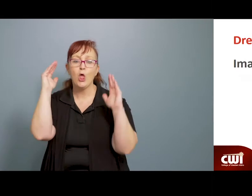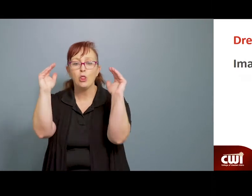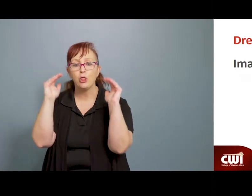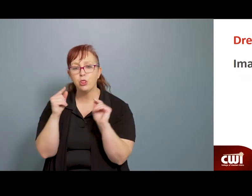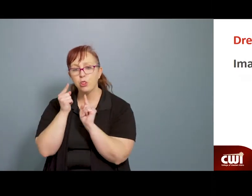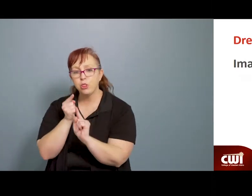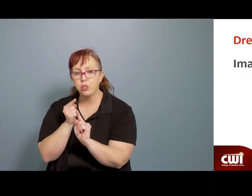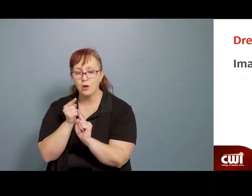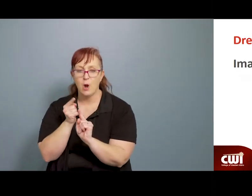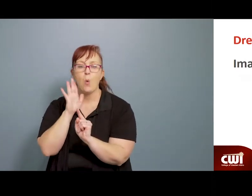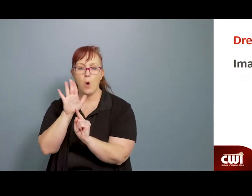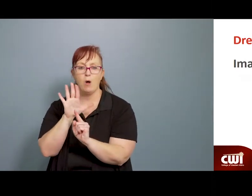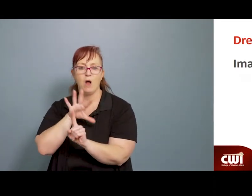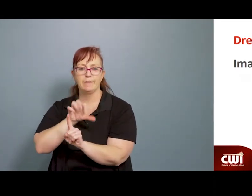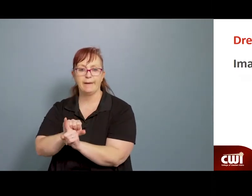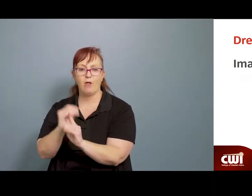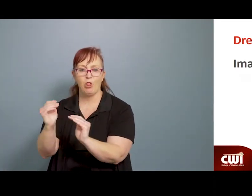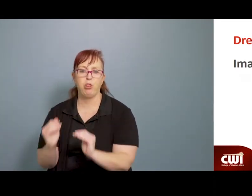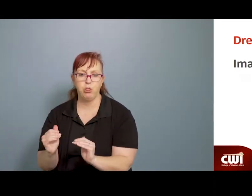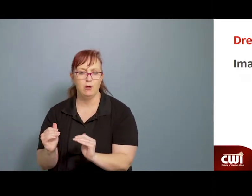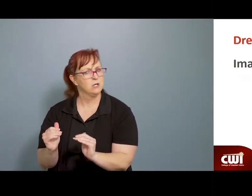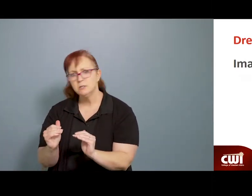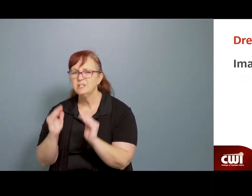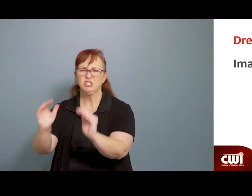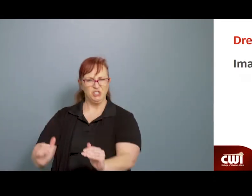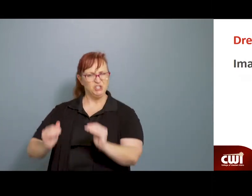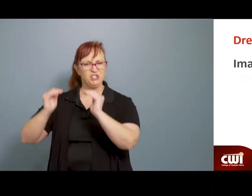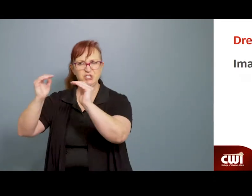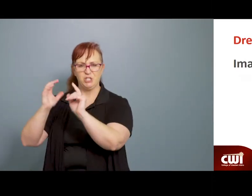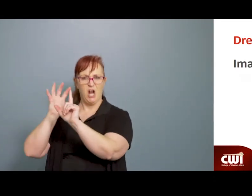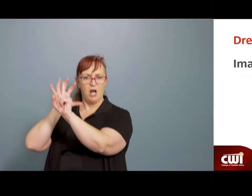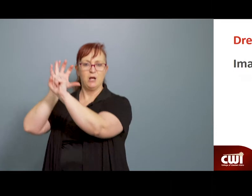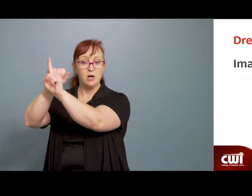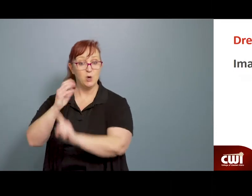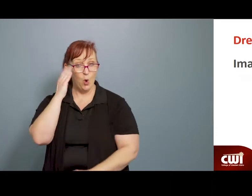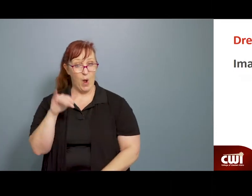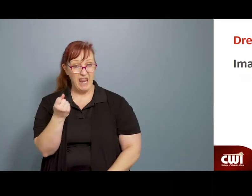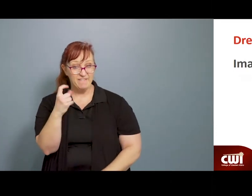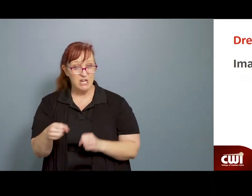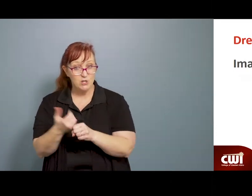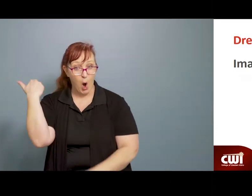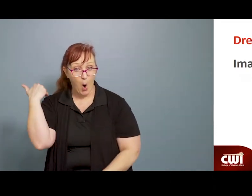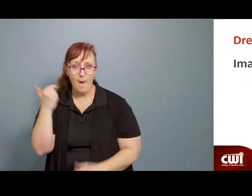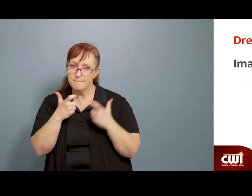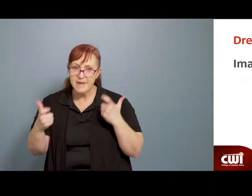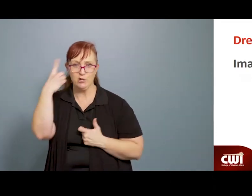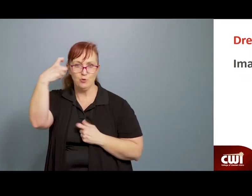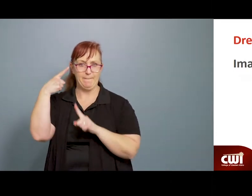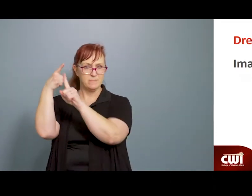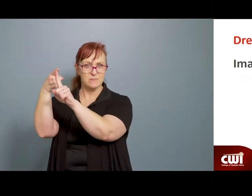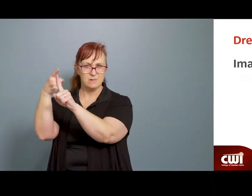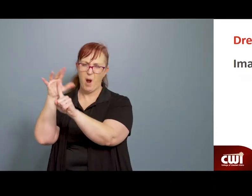where we will be. It was big dreams that created CWI 11 years ago, and now isn't the time to sit